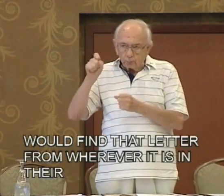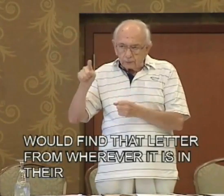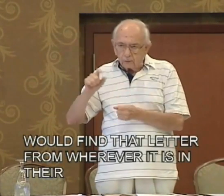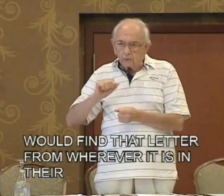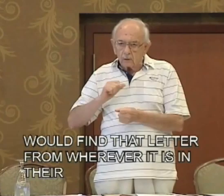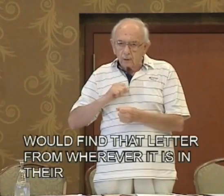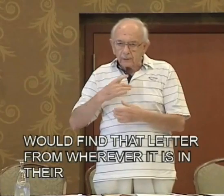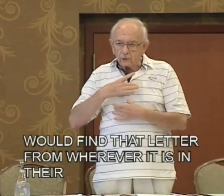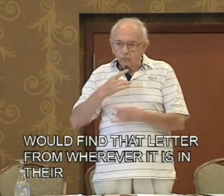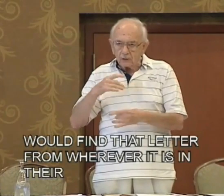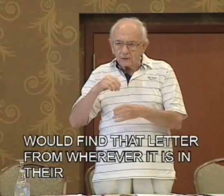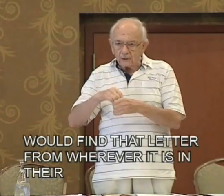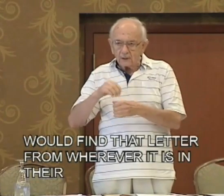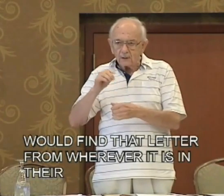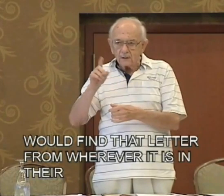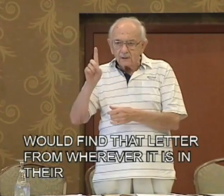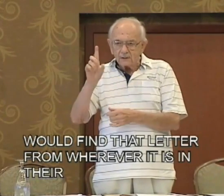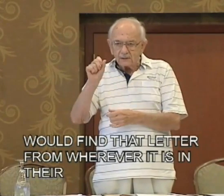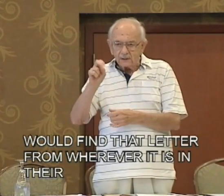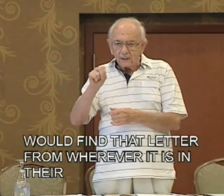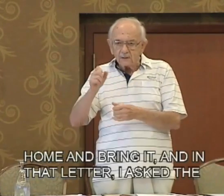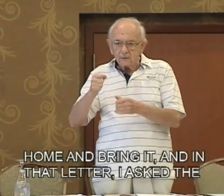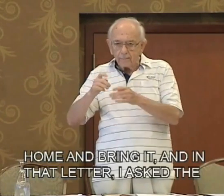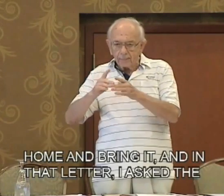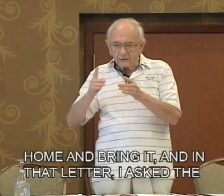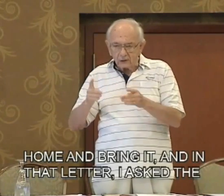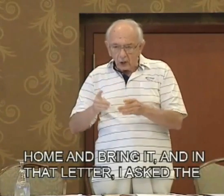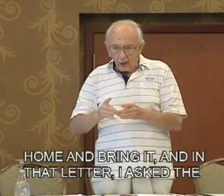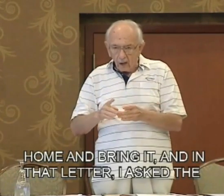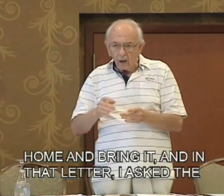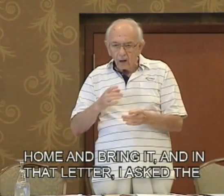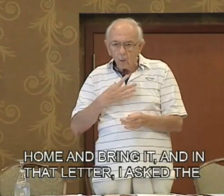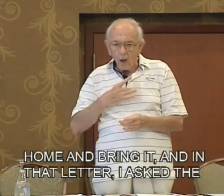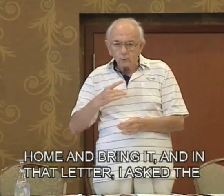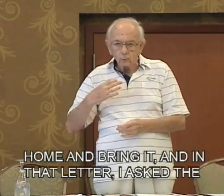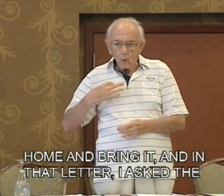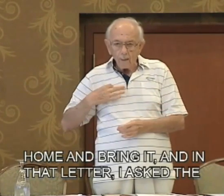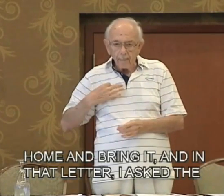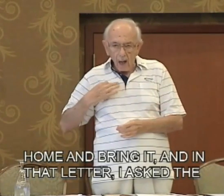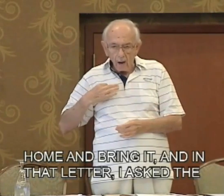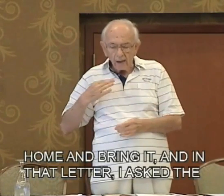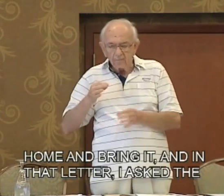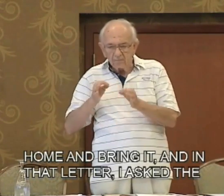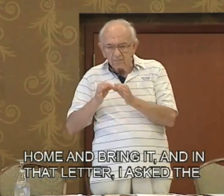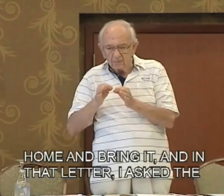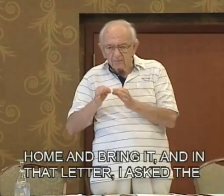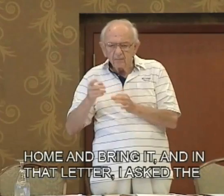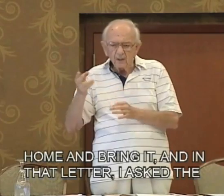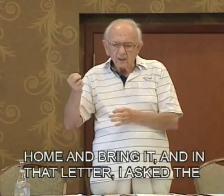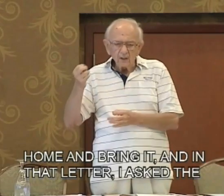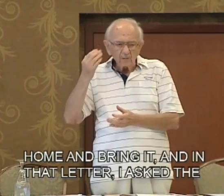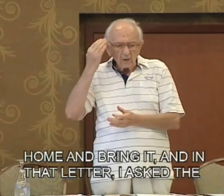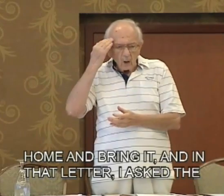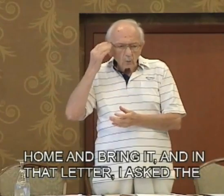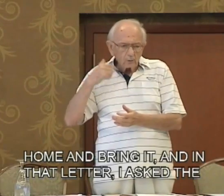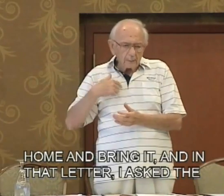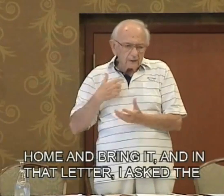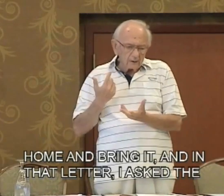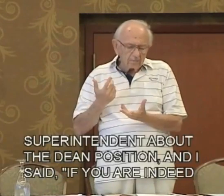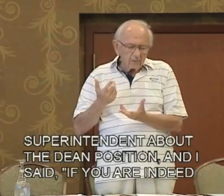in that letter I asked the superintendent about the dean position and I said if you are indeed establishing a single position